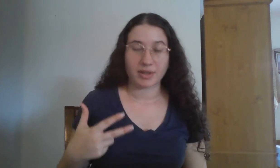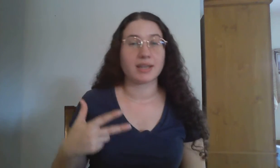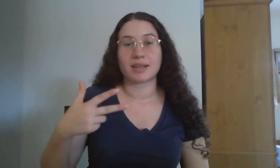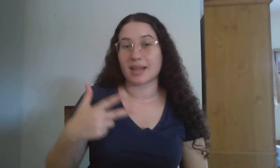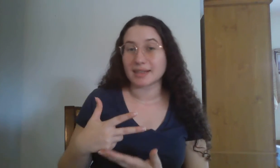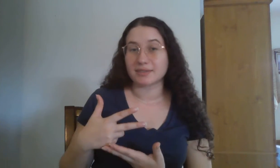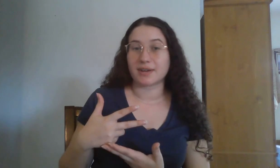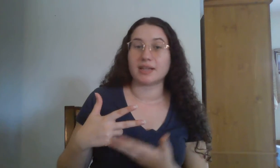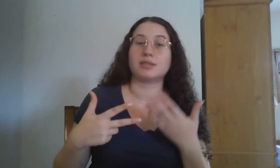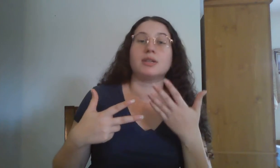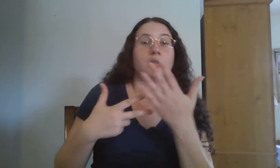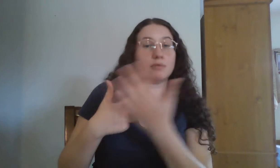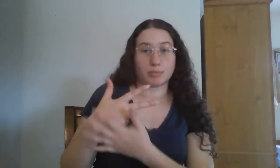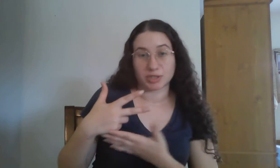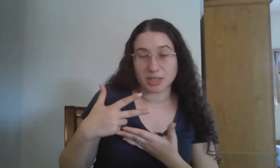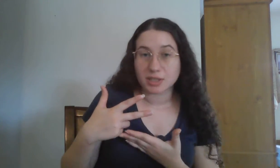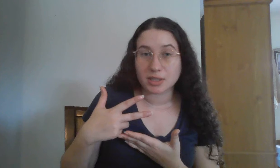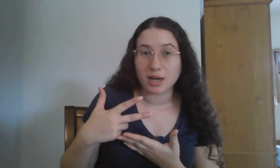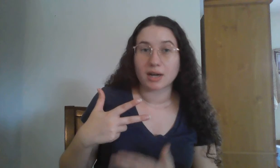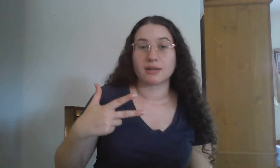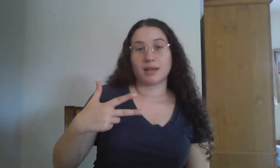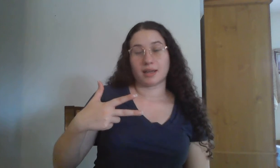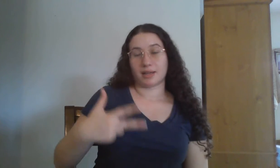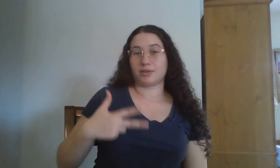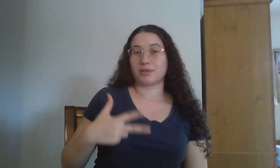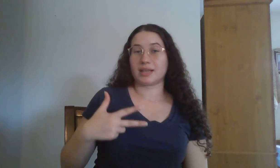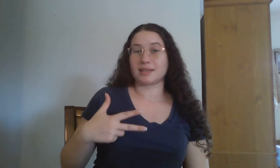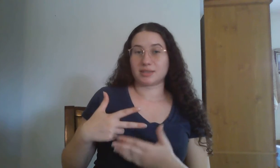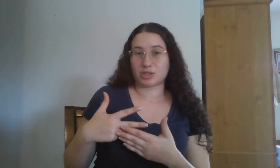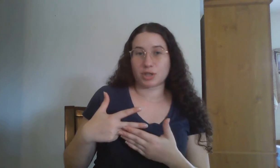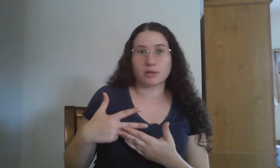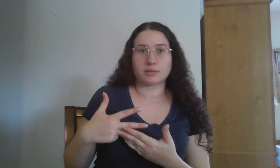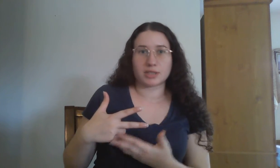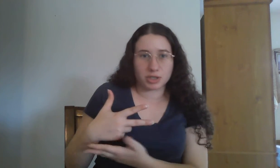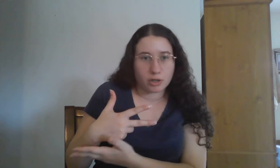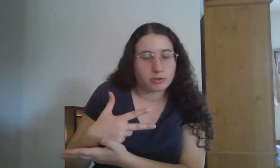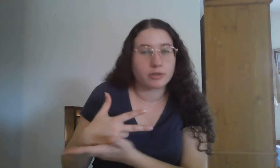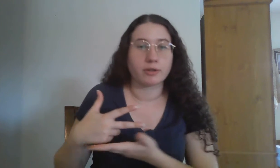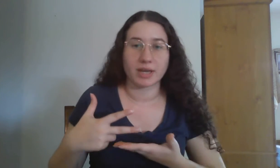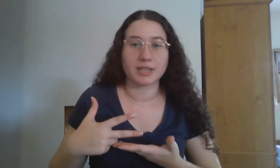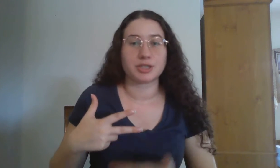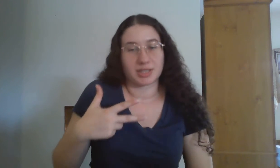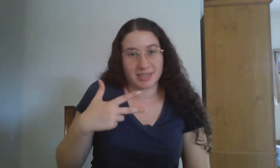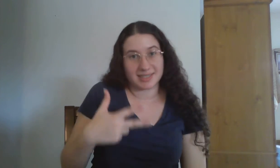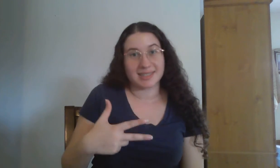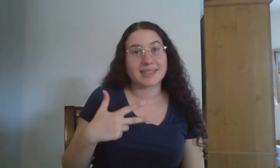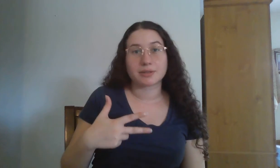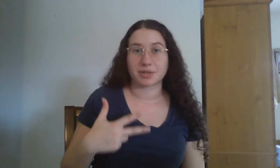Right? And the classifier represents the car, and you do it like this. It shows the location, that it's near